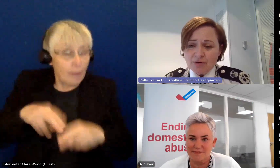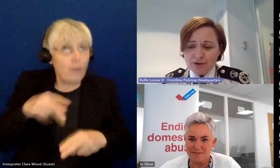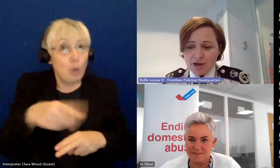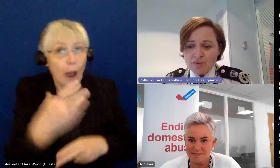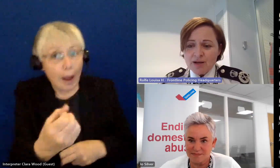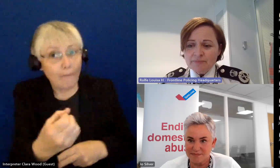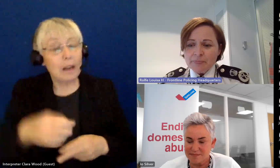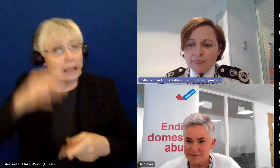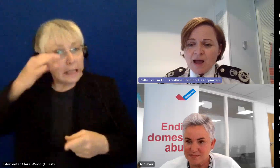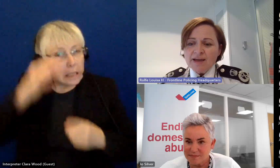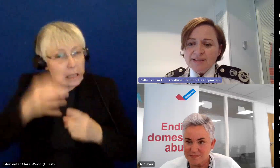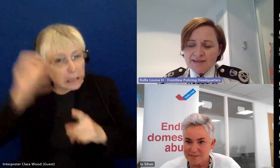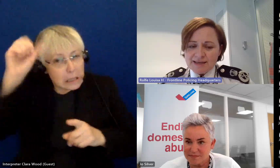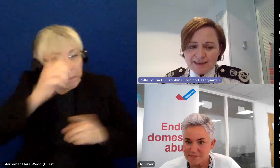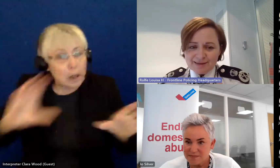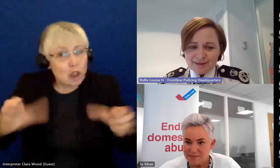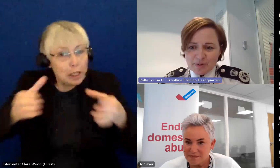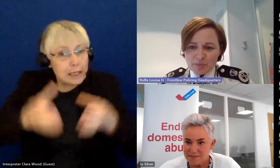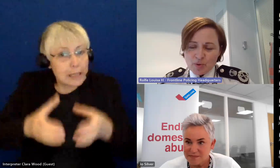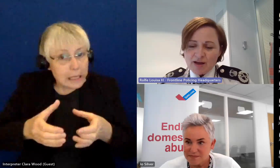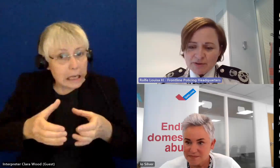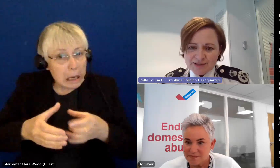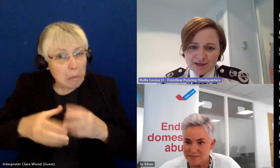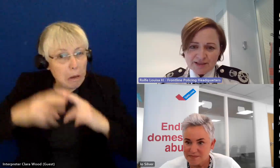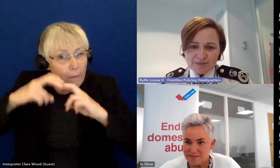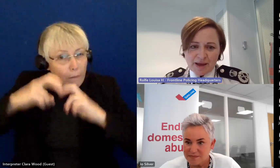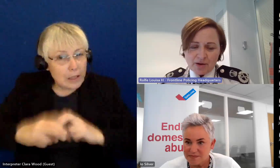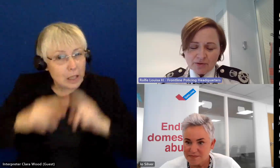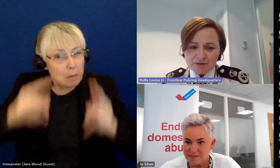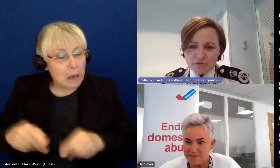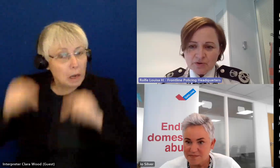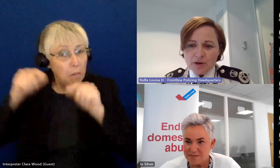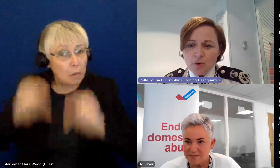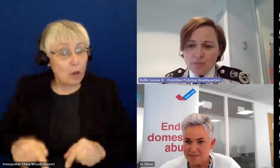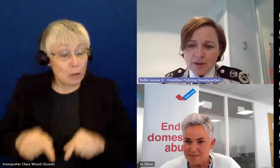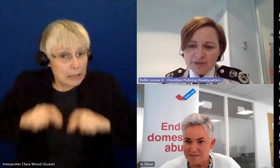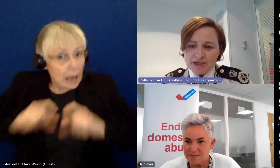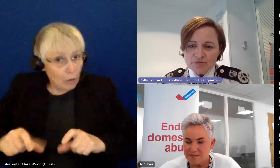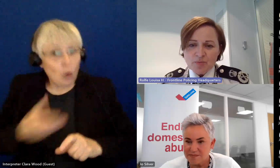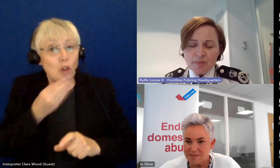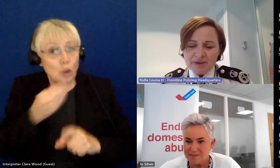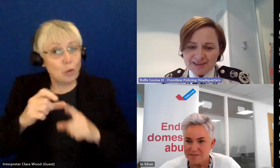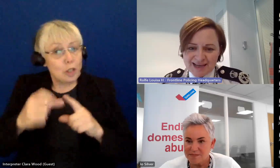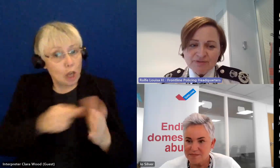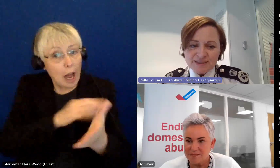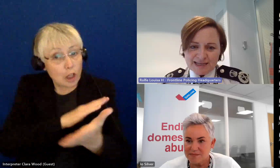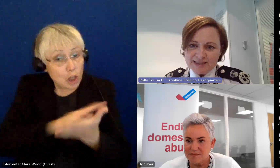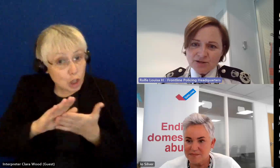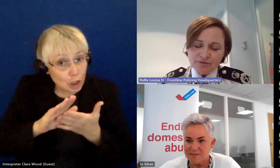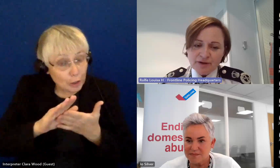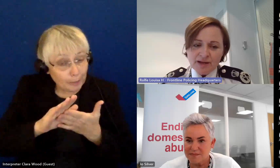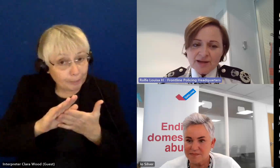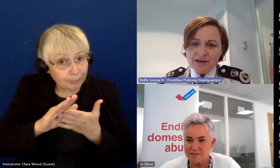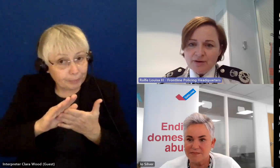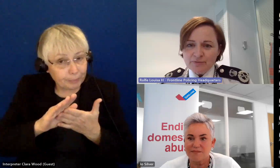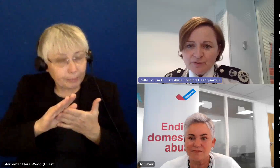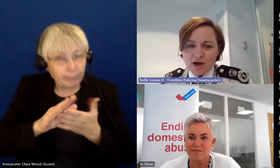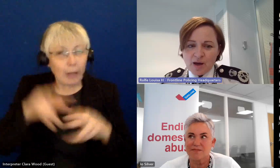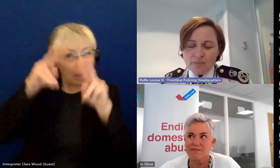this is about, you know, I can see that people have concerns about, you know, what might be changed, what might be the deficit